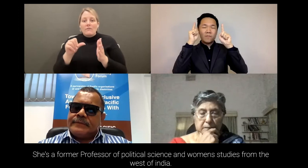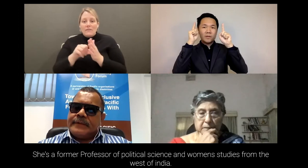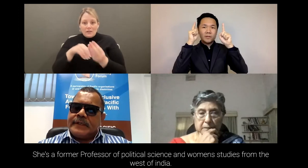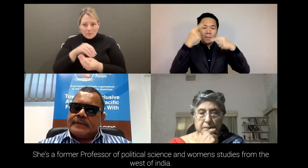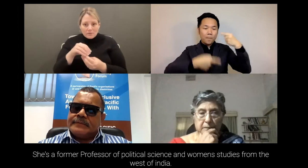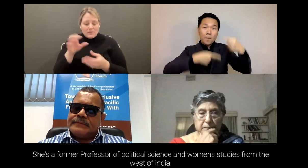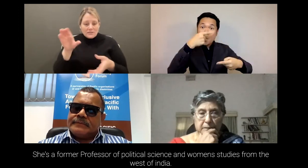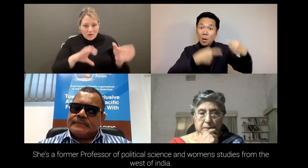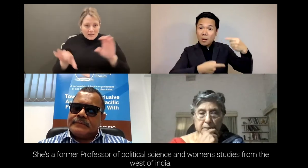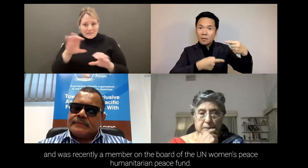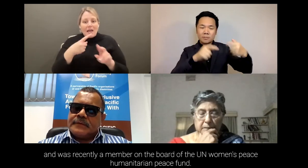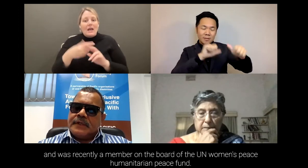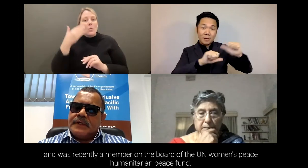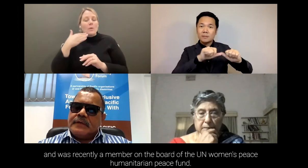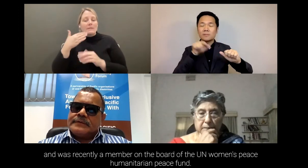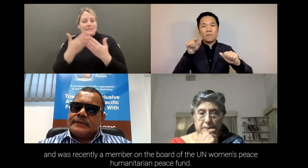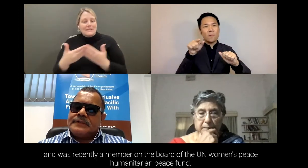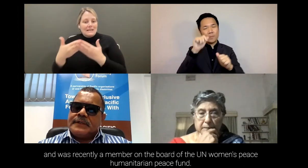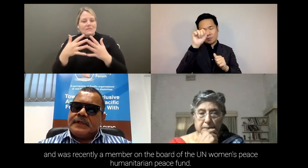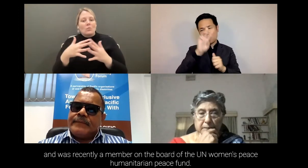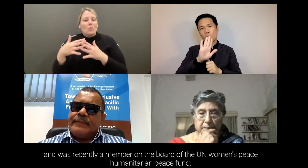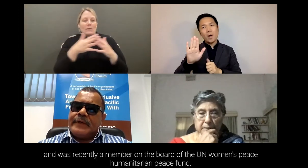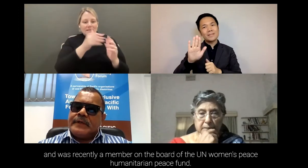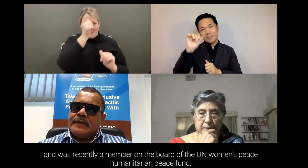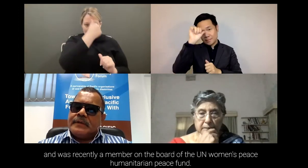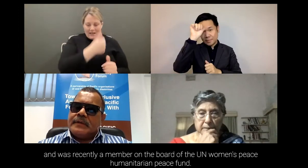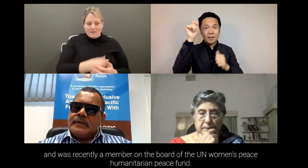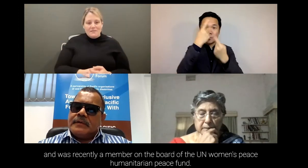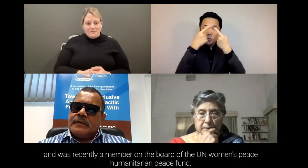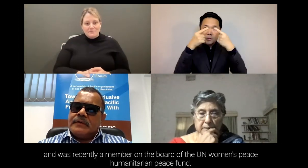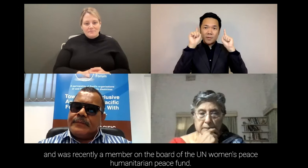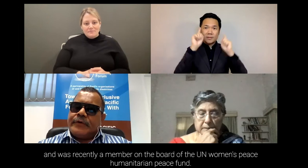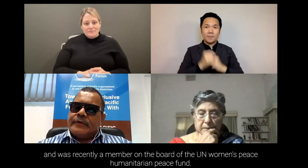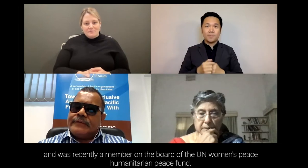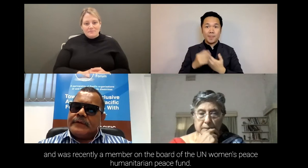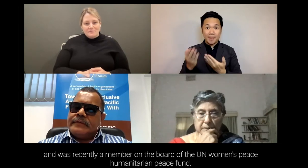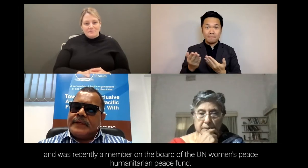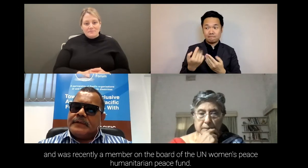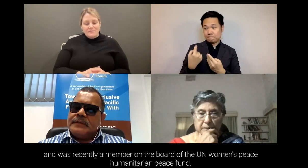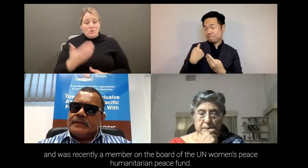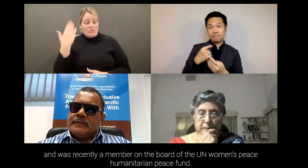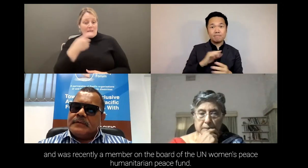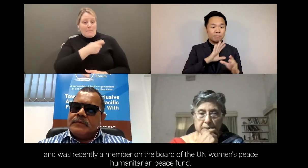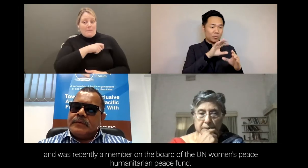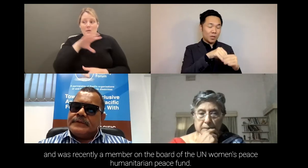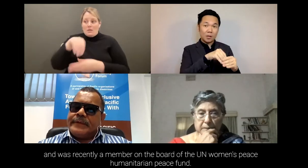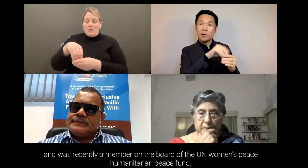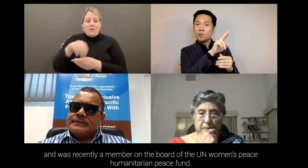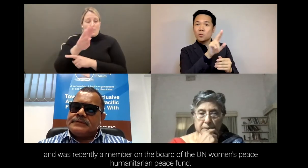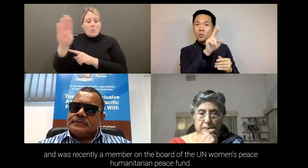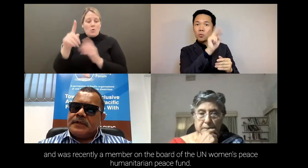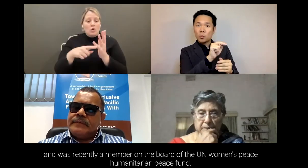the University of India, and was recently a member on the board of the UN